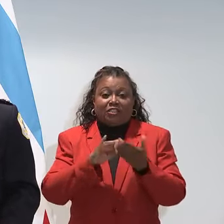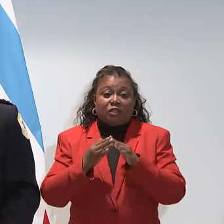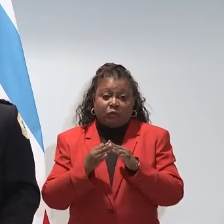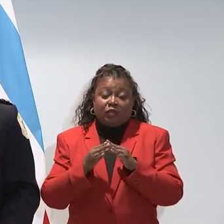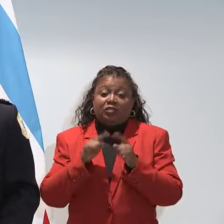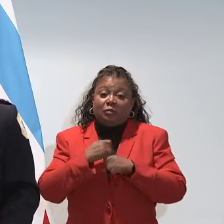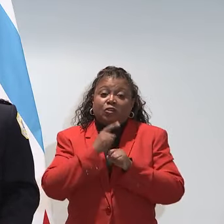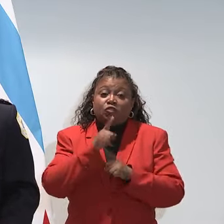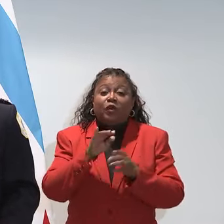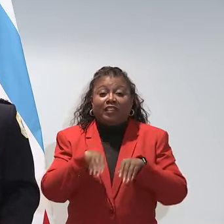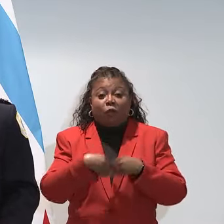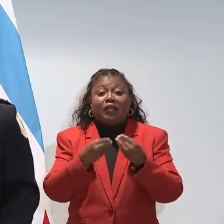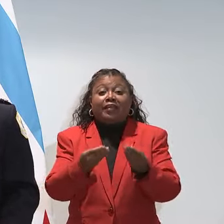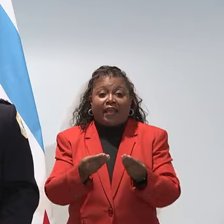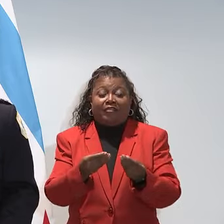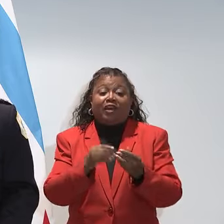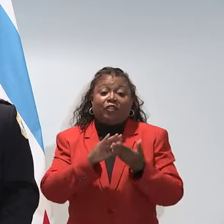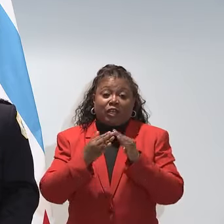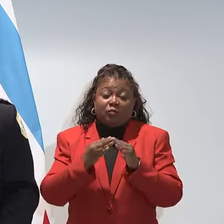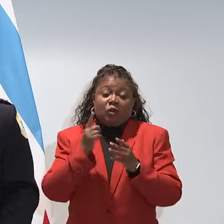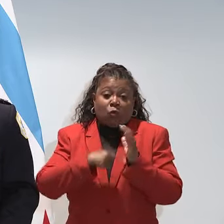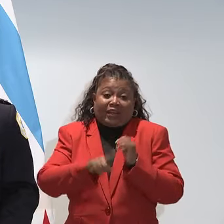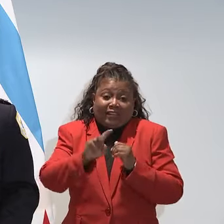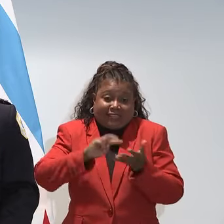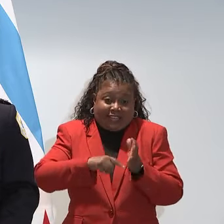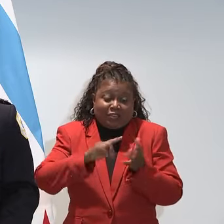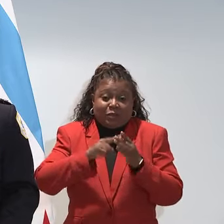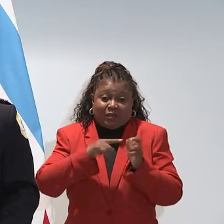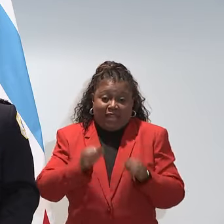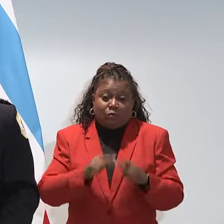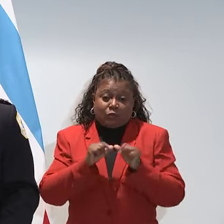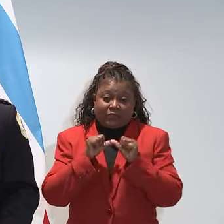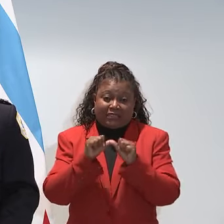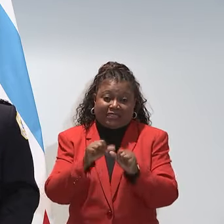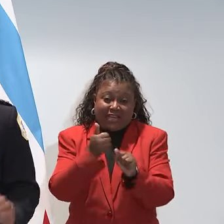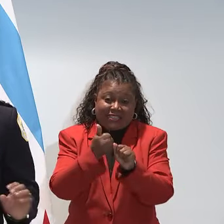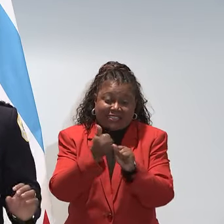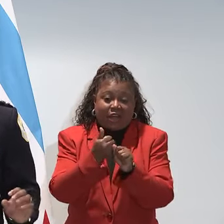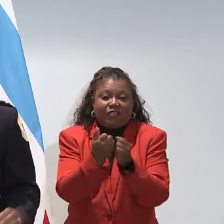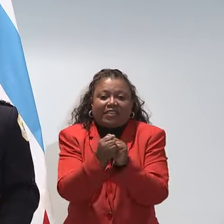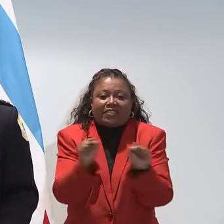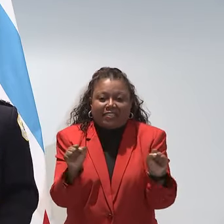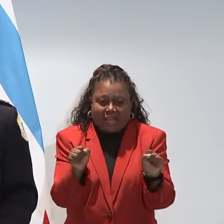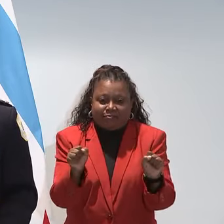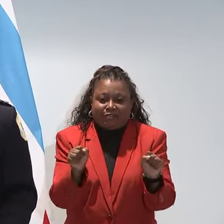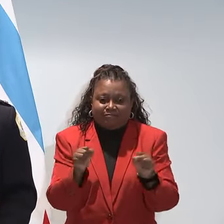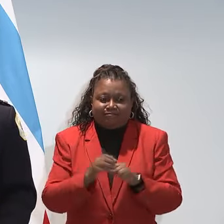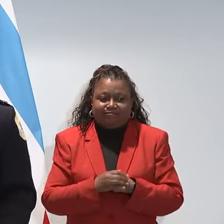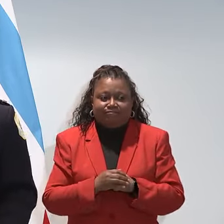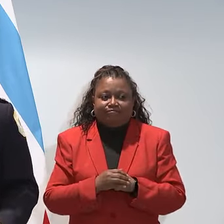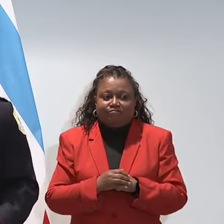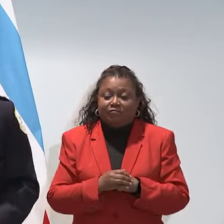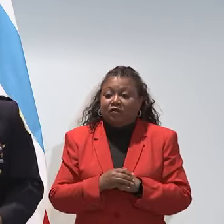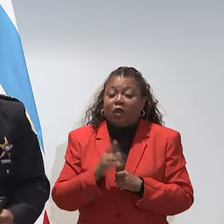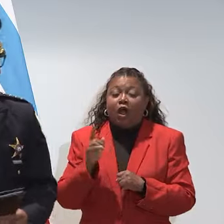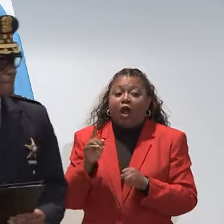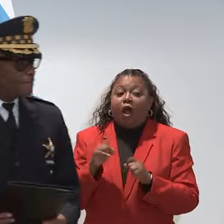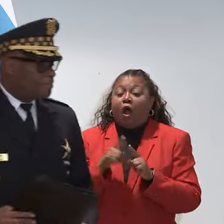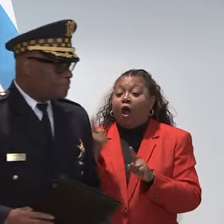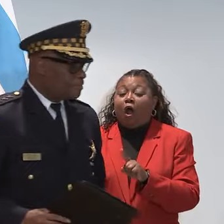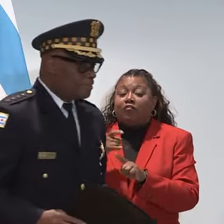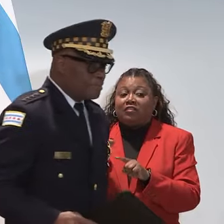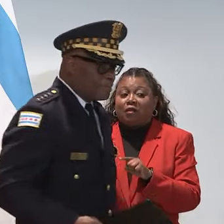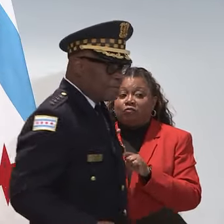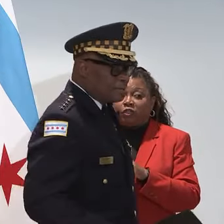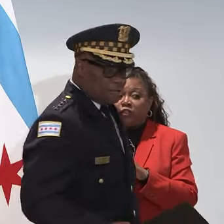communities to ensure that we give the community what it needs to be able to sustain itself in a safe manner. Off-topic question for